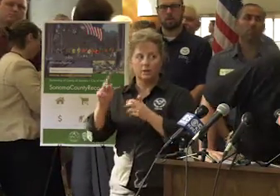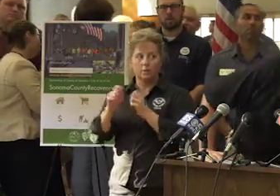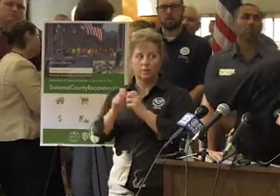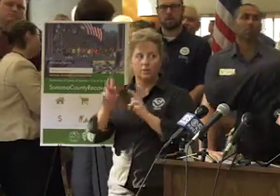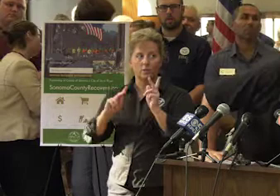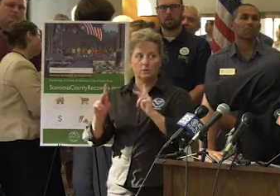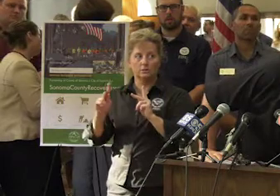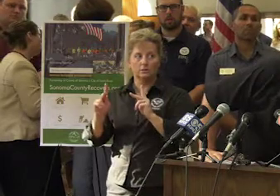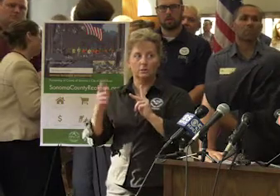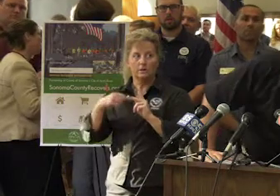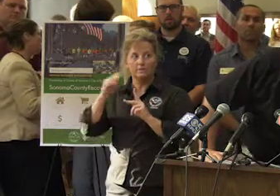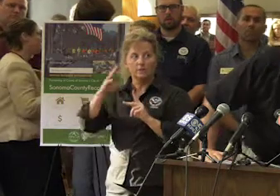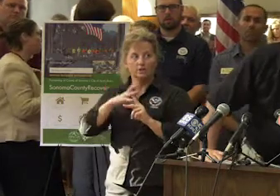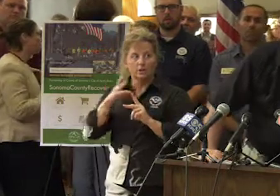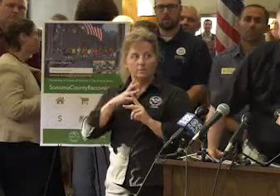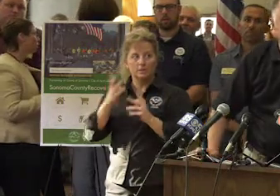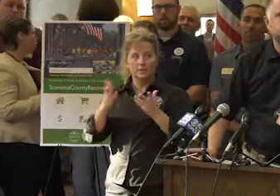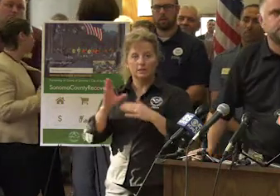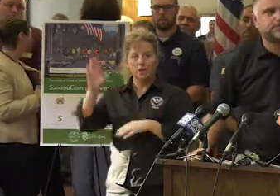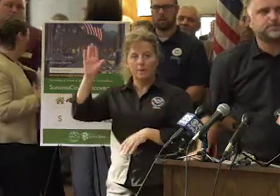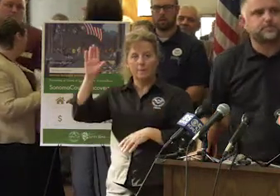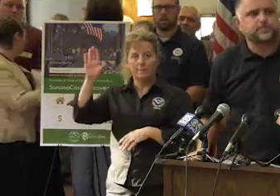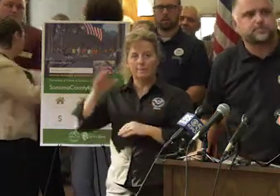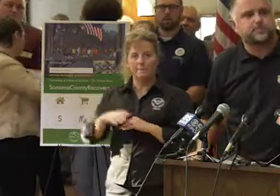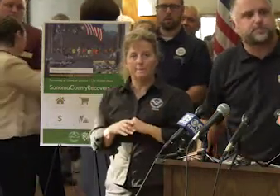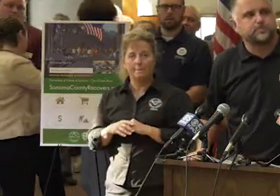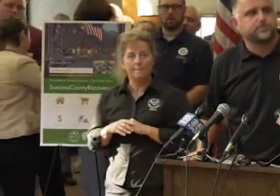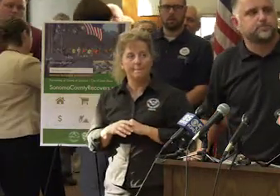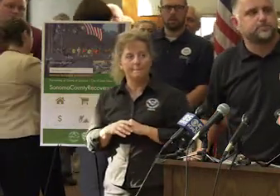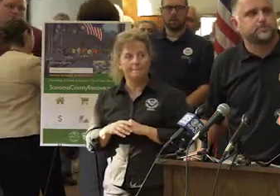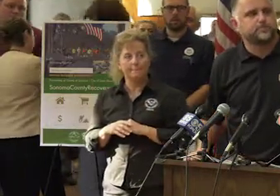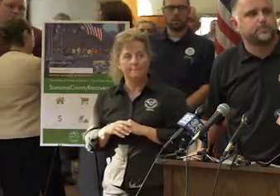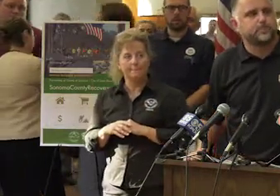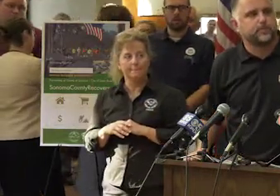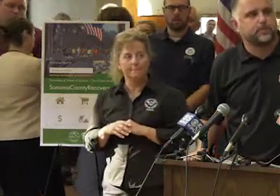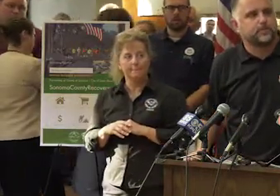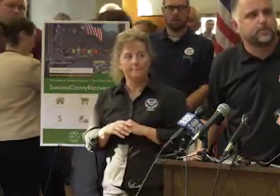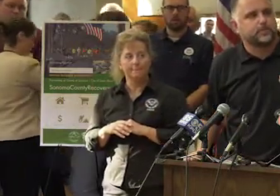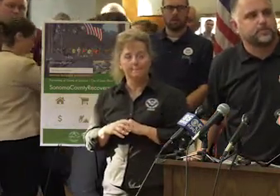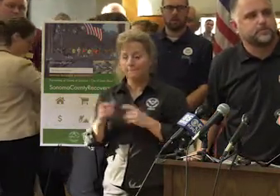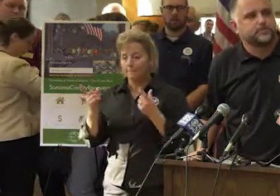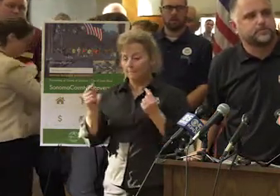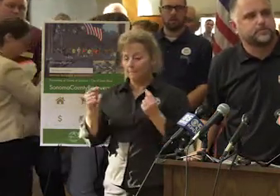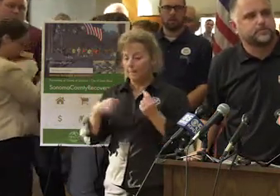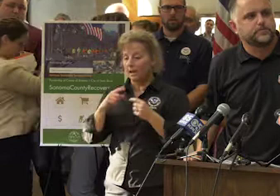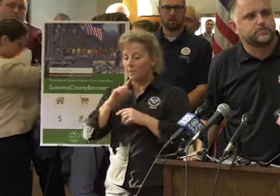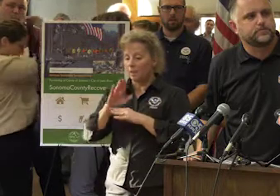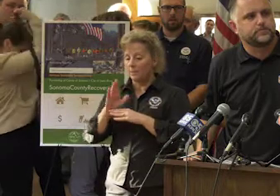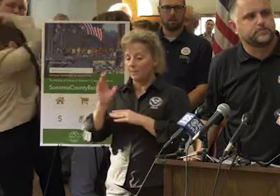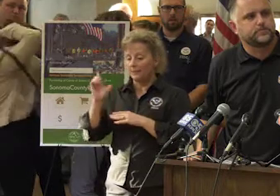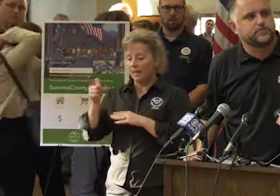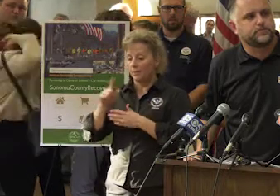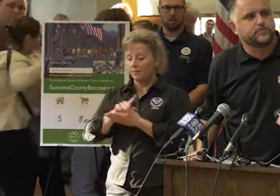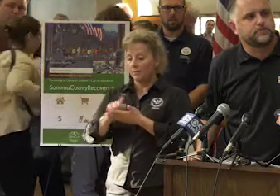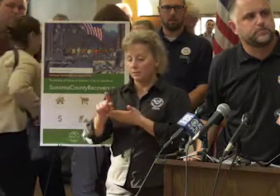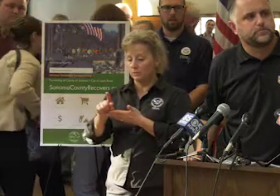folks. We have a gentleman here who's had his arm up. What we'd like to be able to do is, I promise, later this